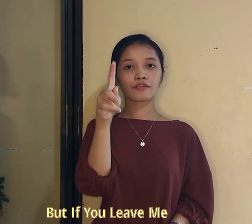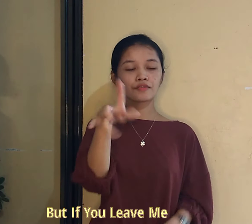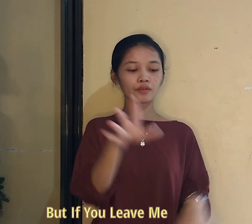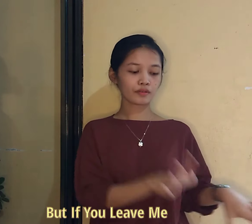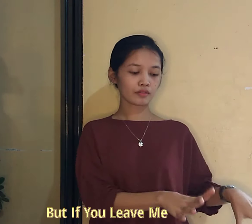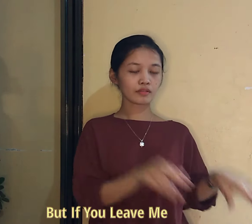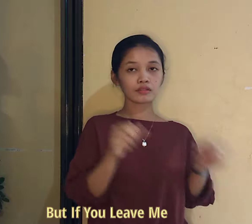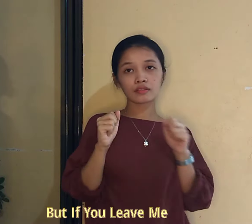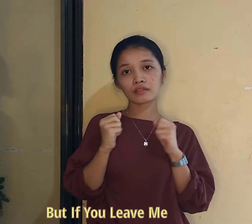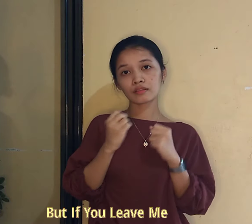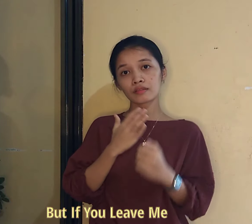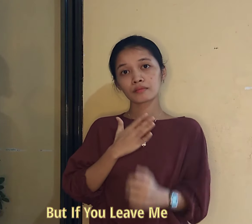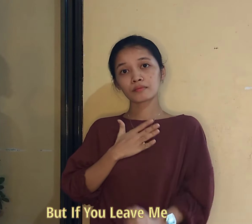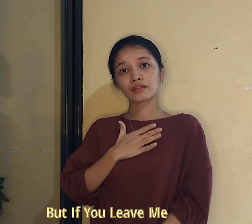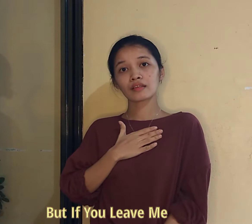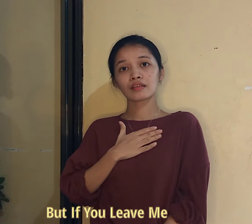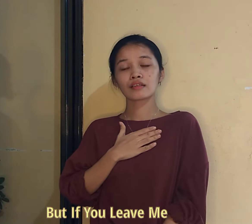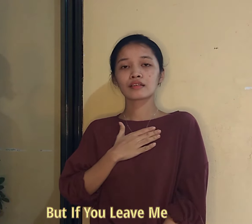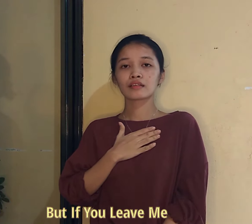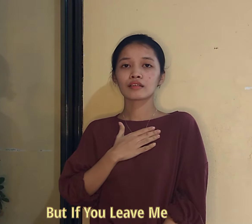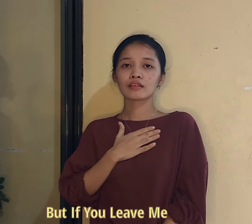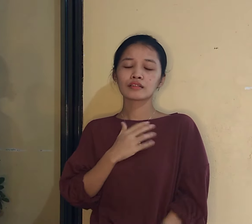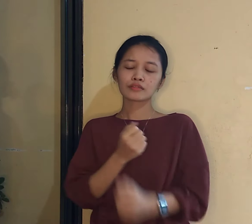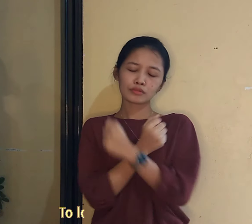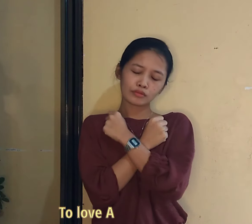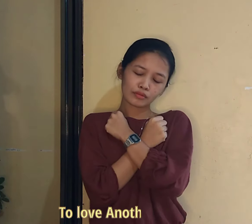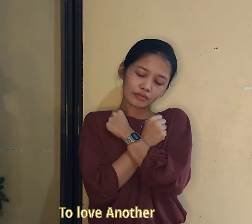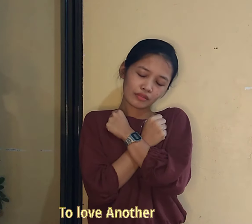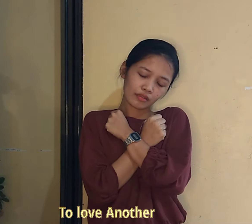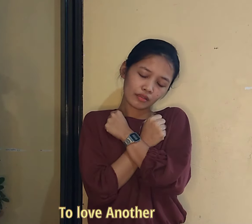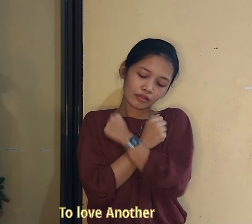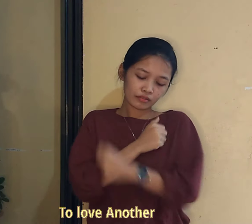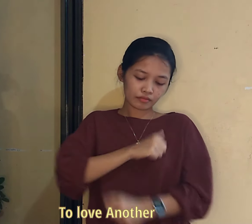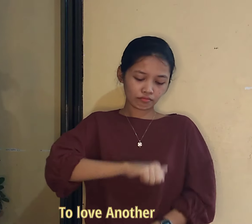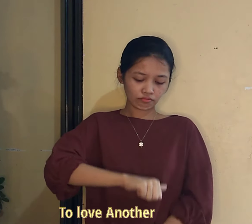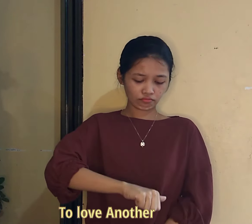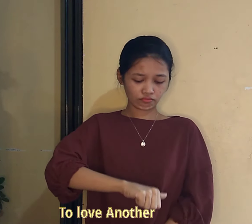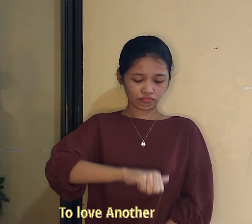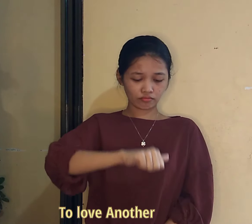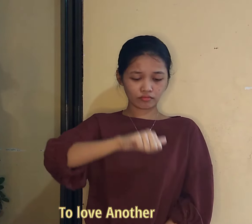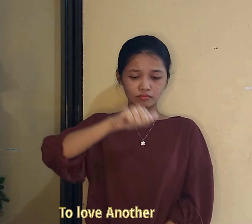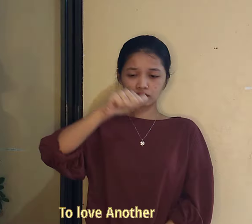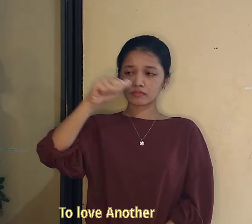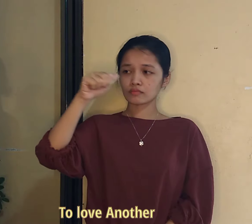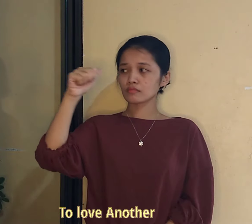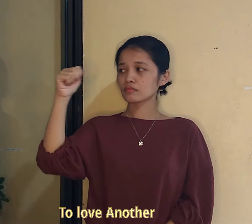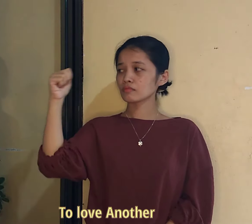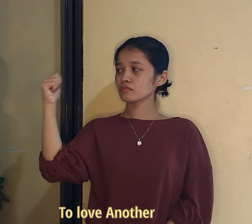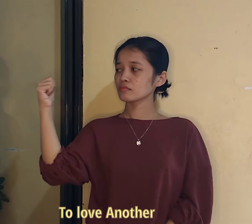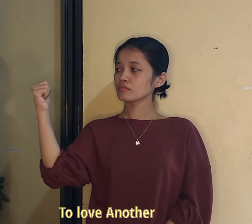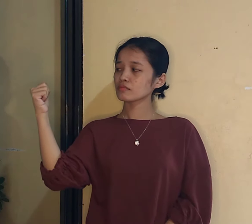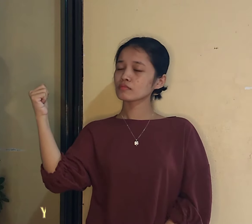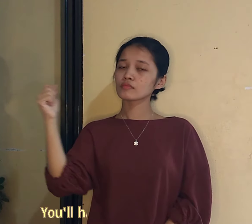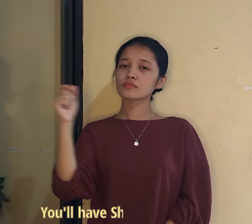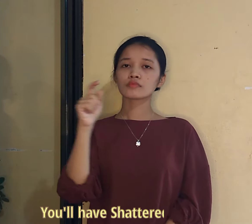you leave me To love another You